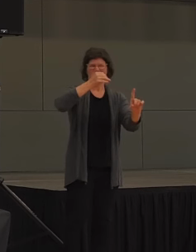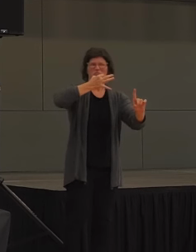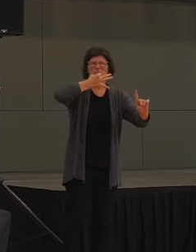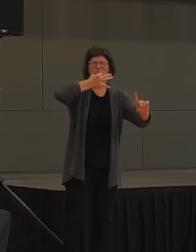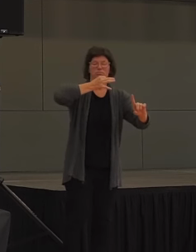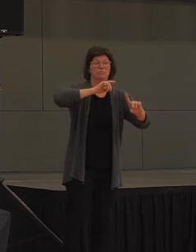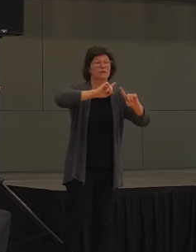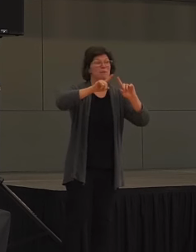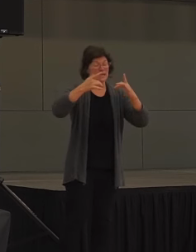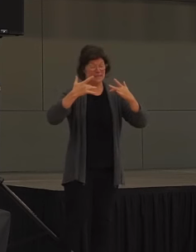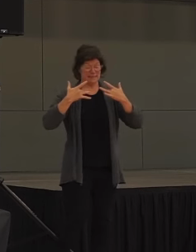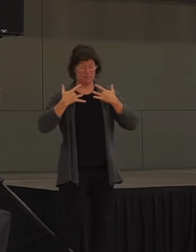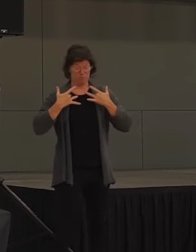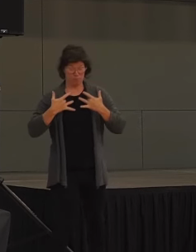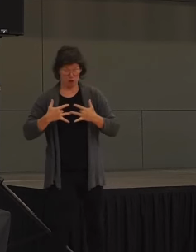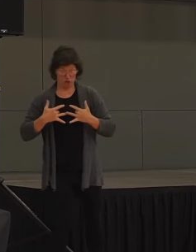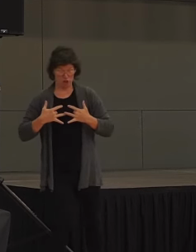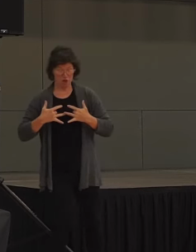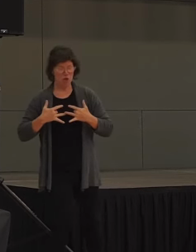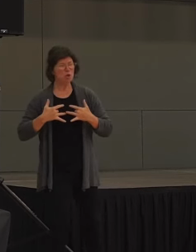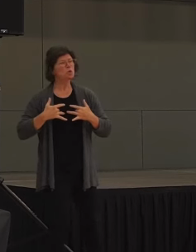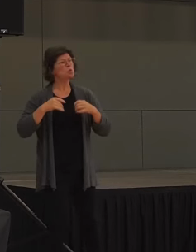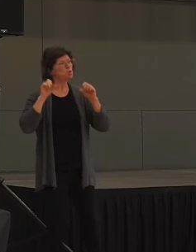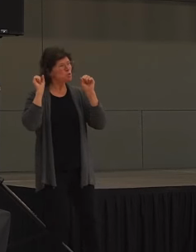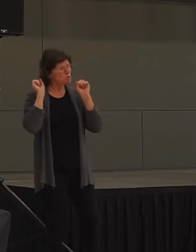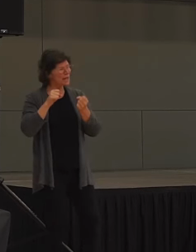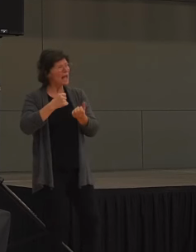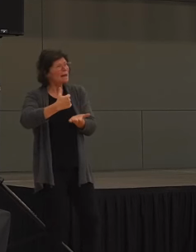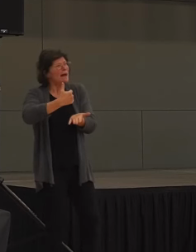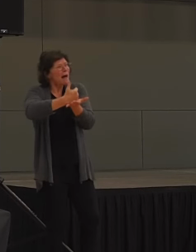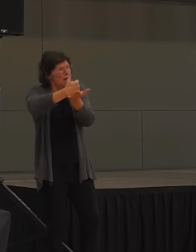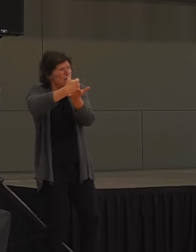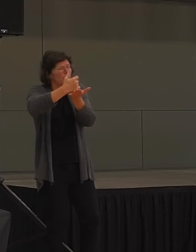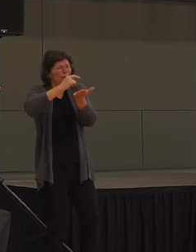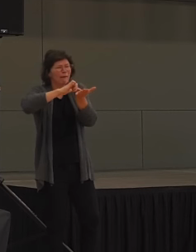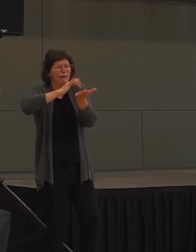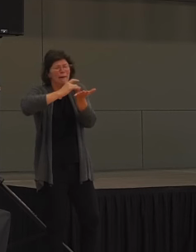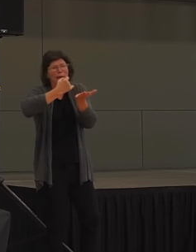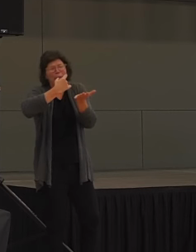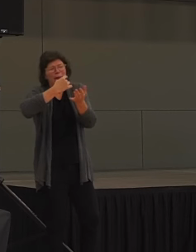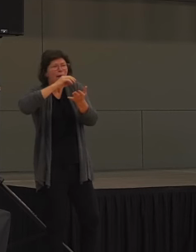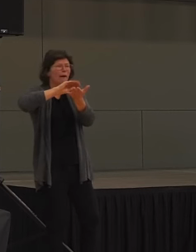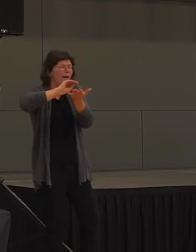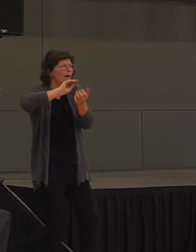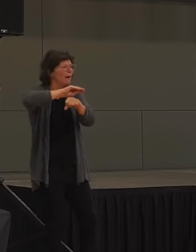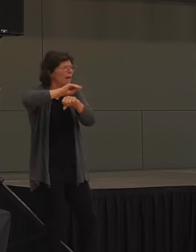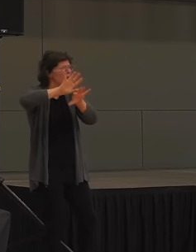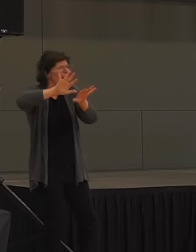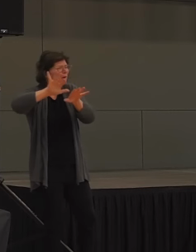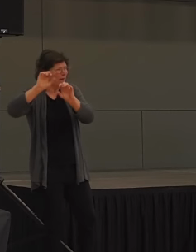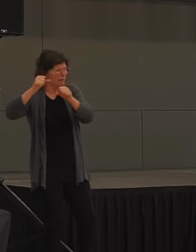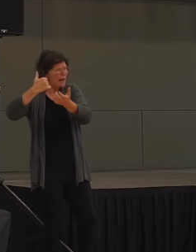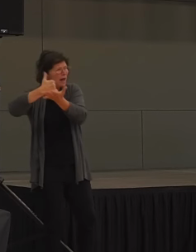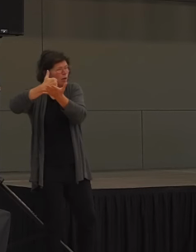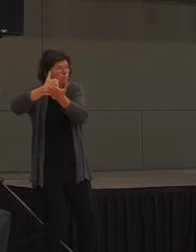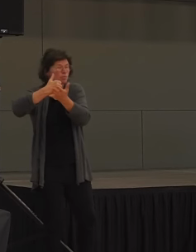But depression is very treatable. So when we talk about some of these signs of